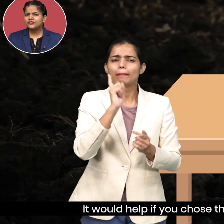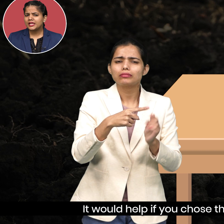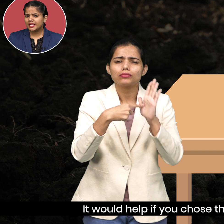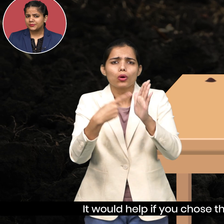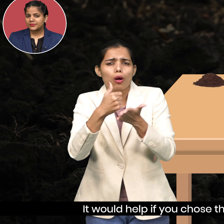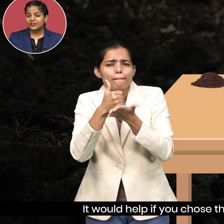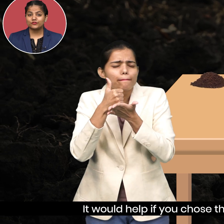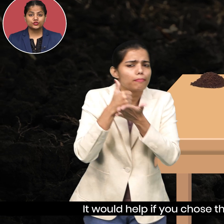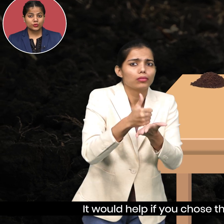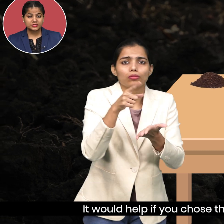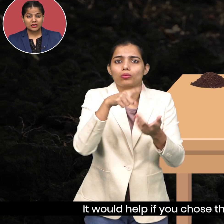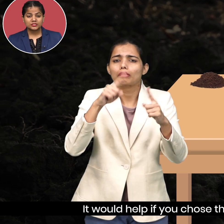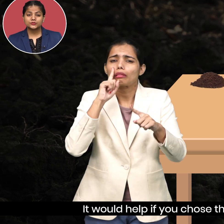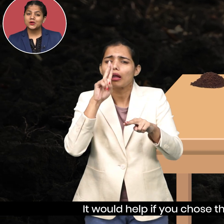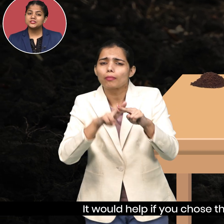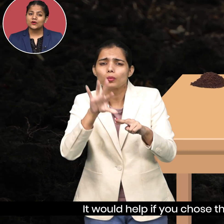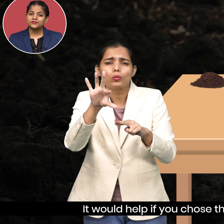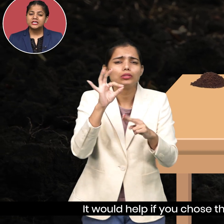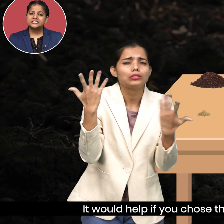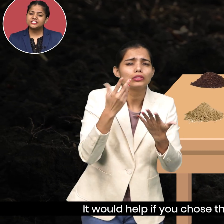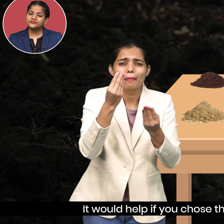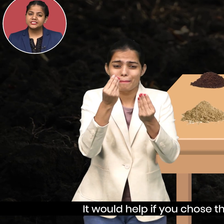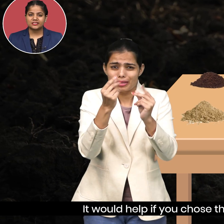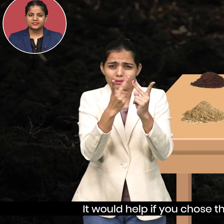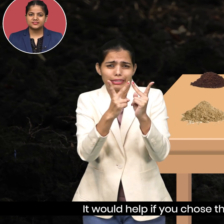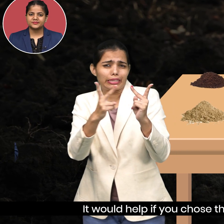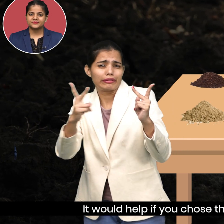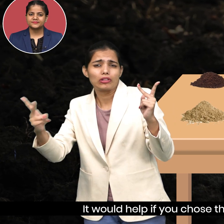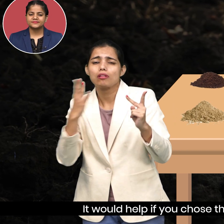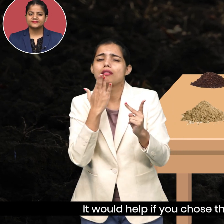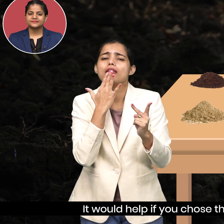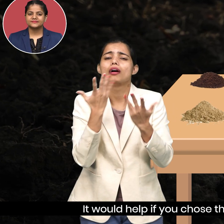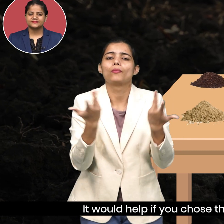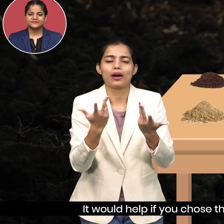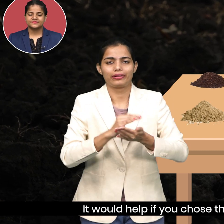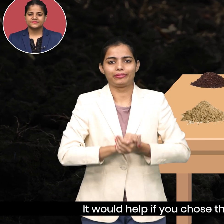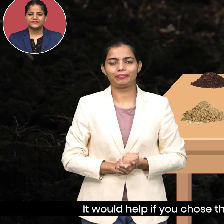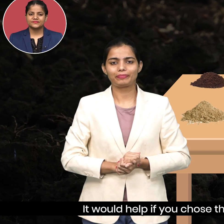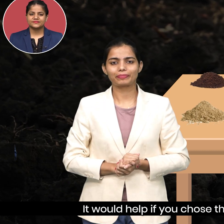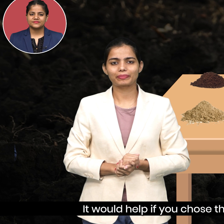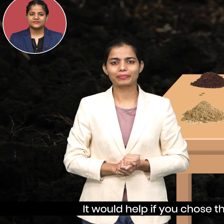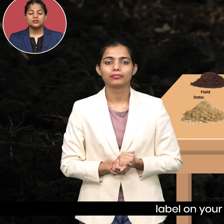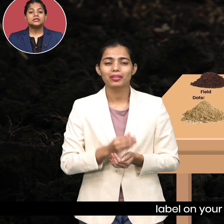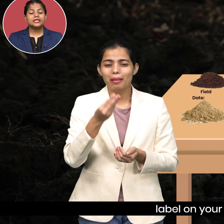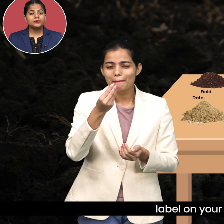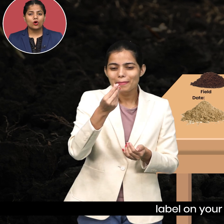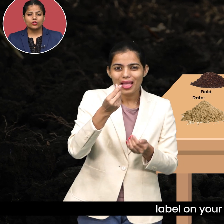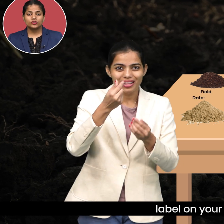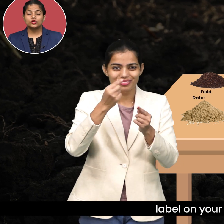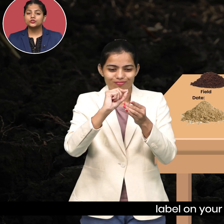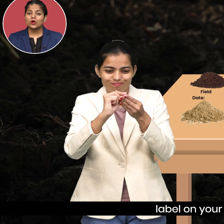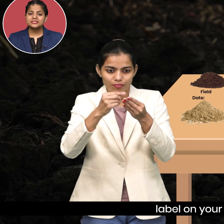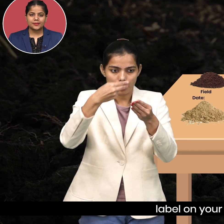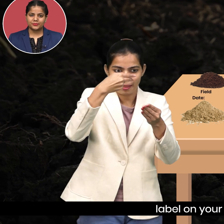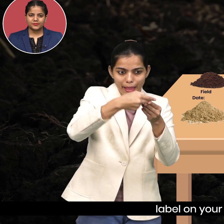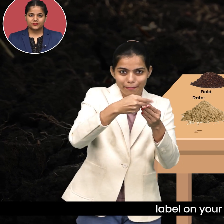It would help if you chose the soils of different colors. Label on